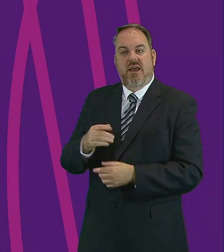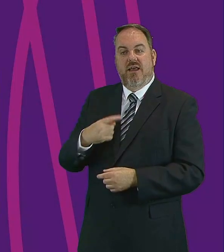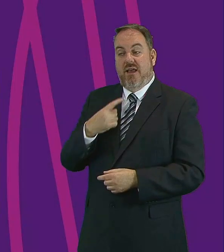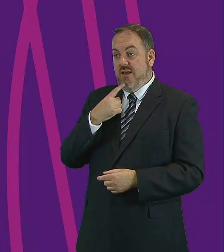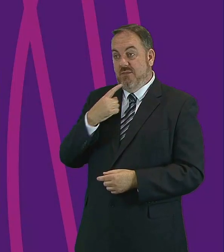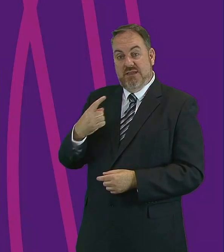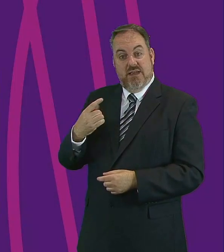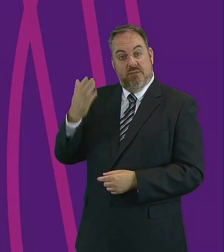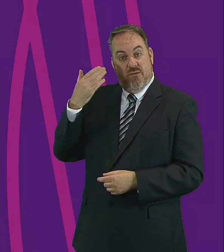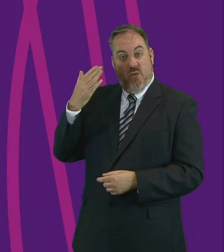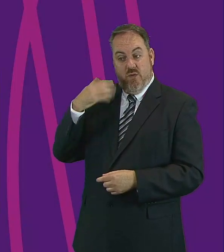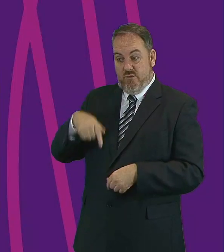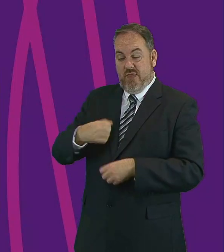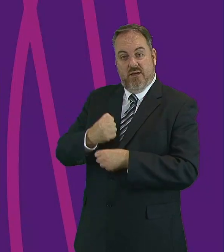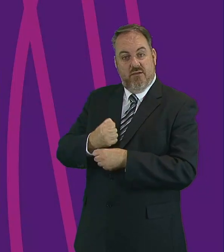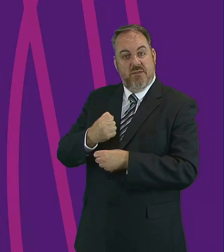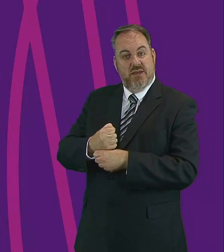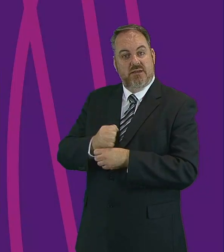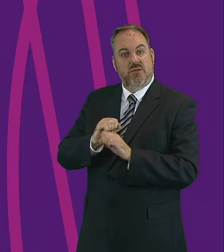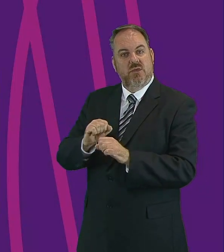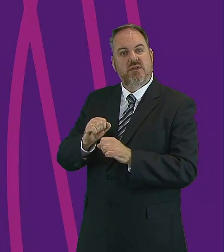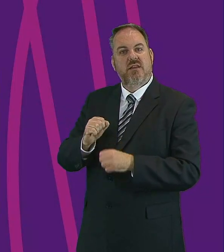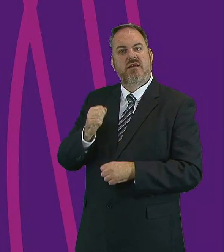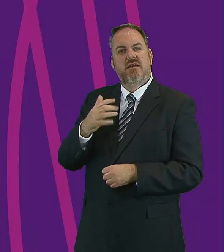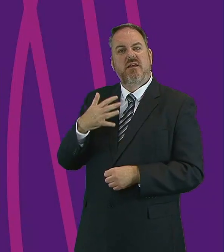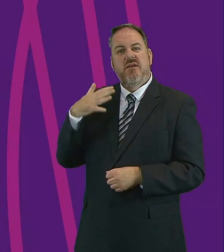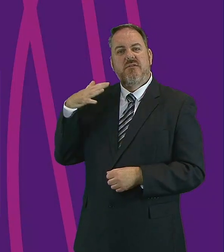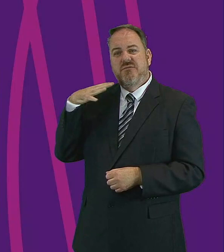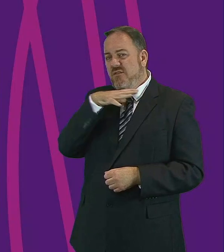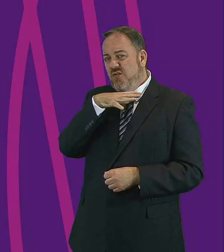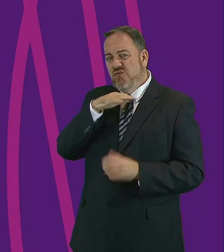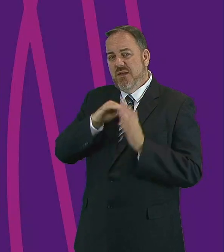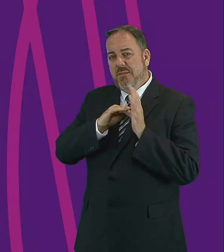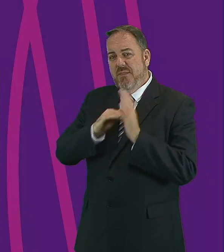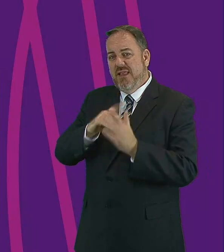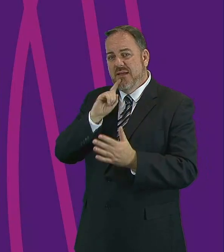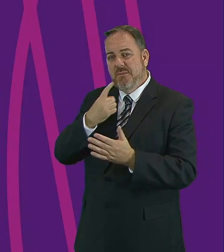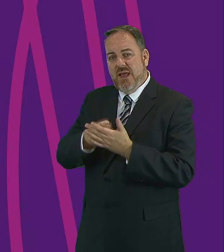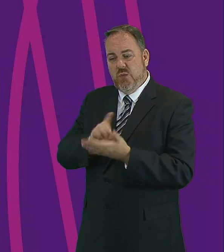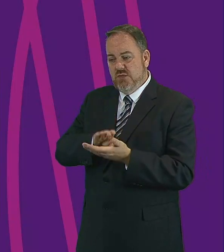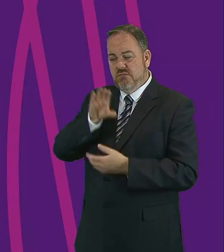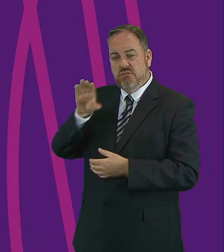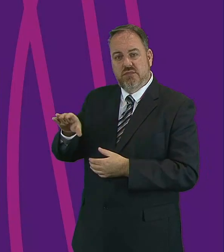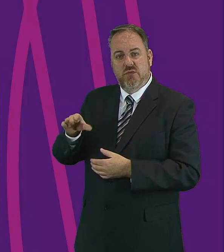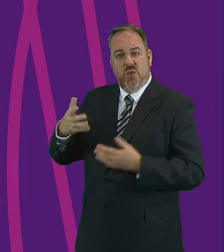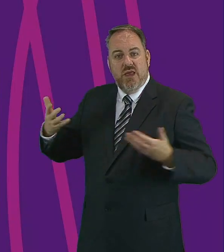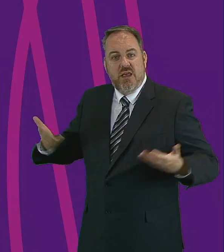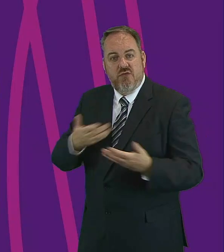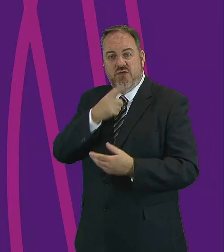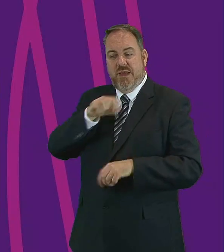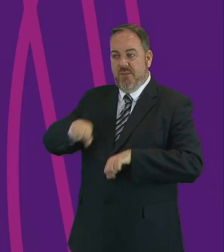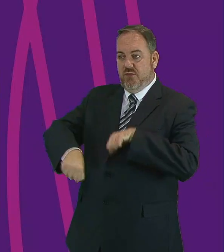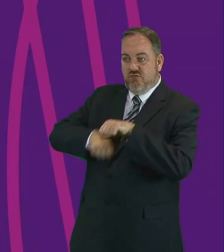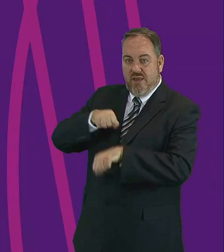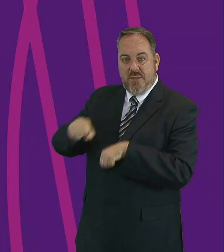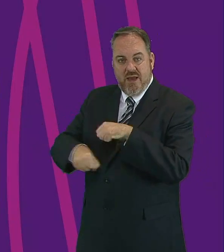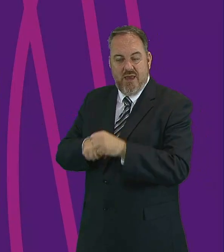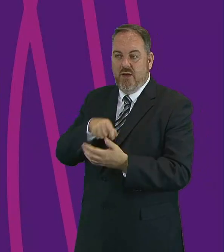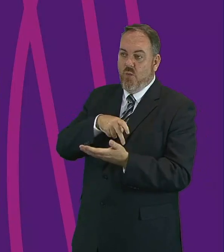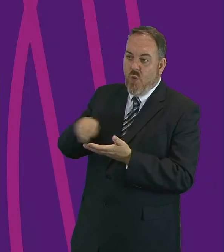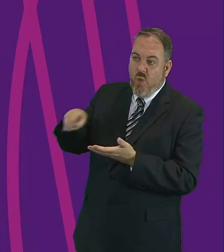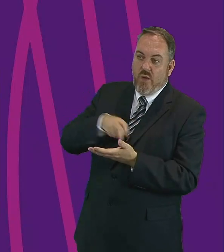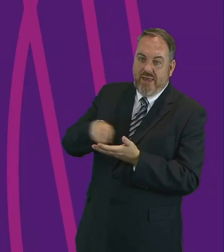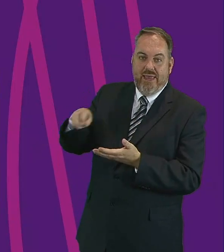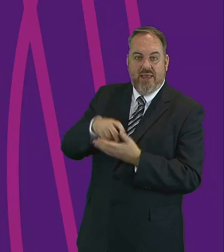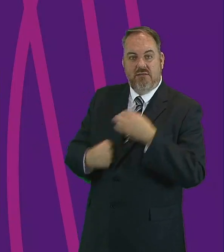out the programme for government, of course, was the £500 million investment in active travel over the next few years to encourage people